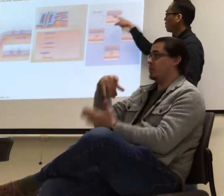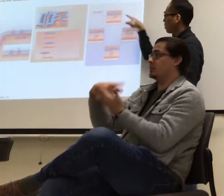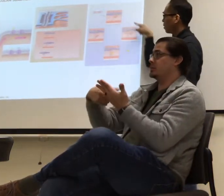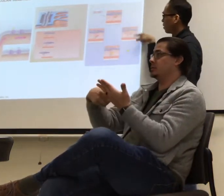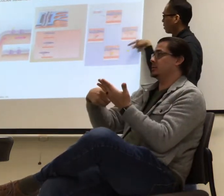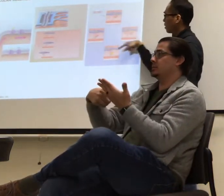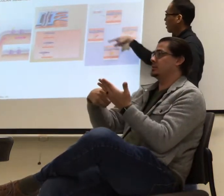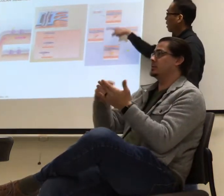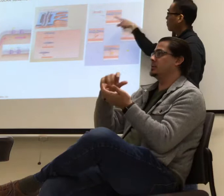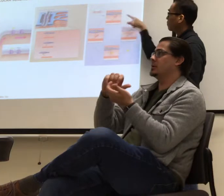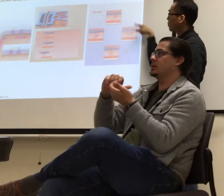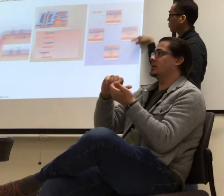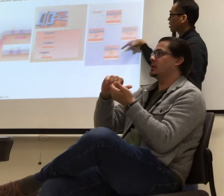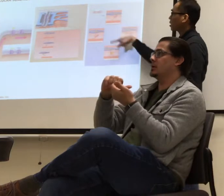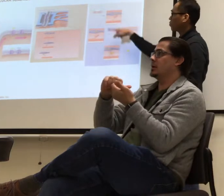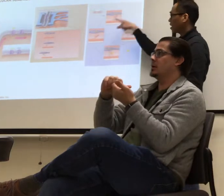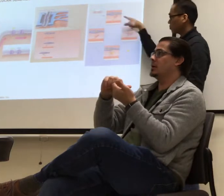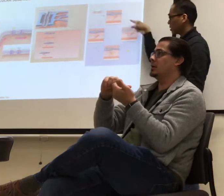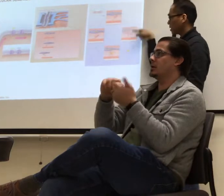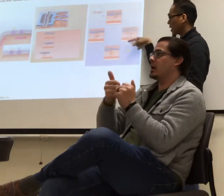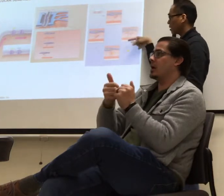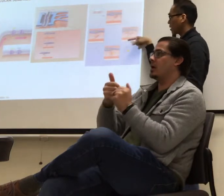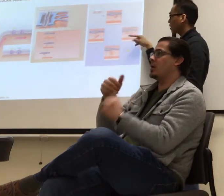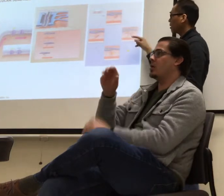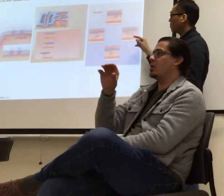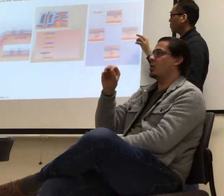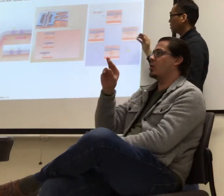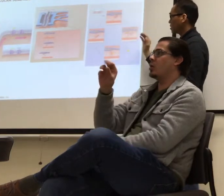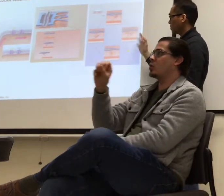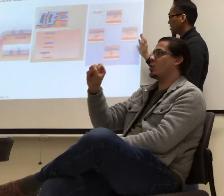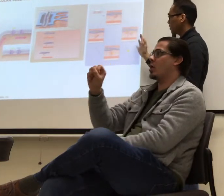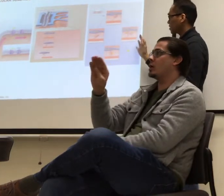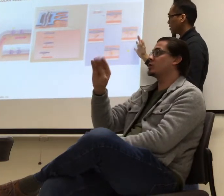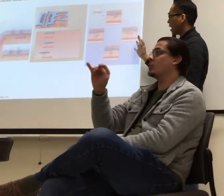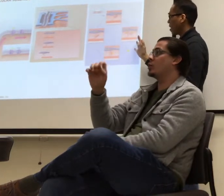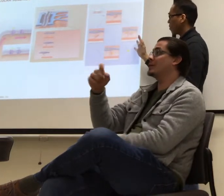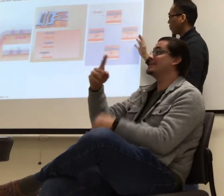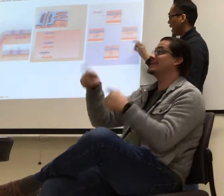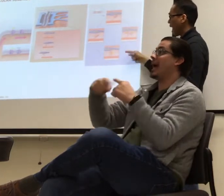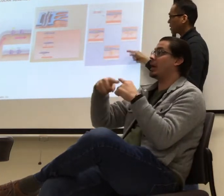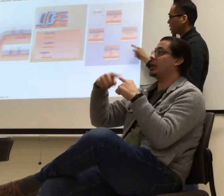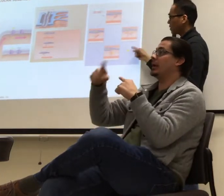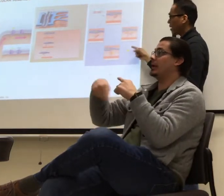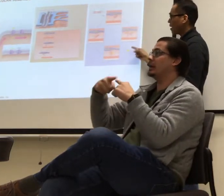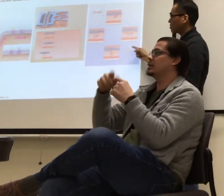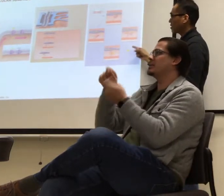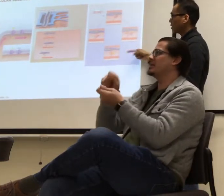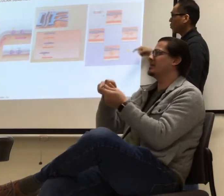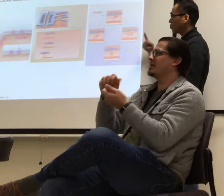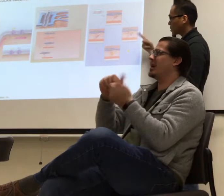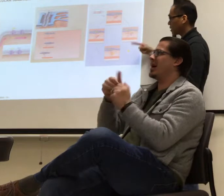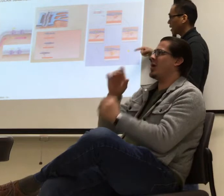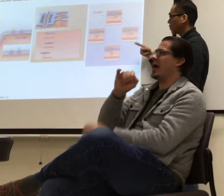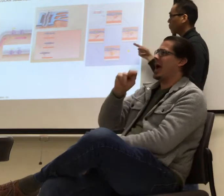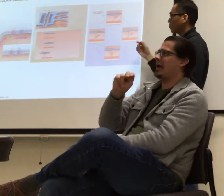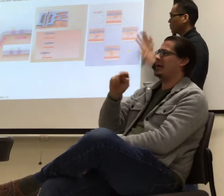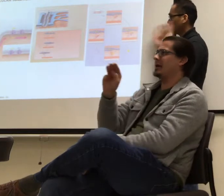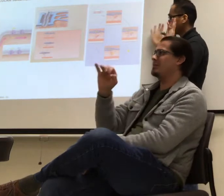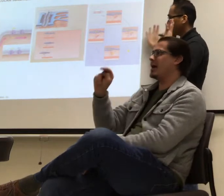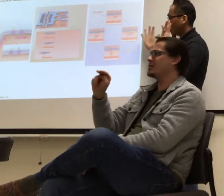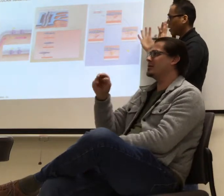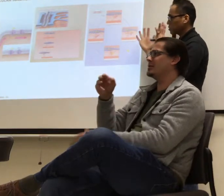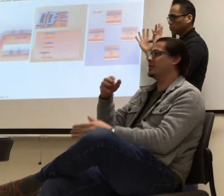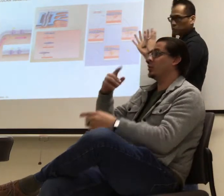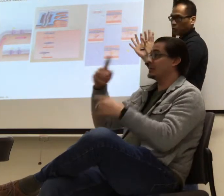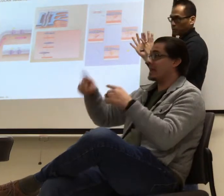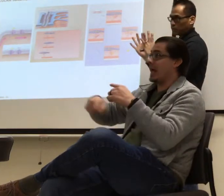how it's called cross-bridge cycling. The specifics on how the actin and the myosin, they go through a cycle to